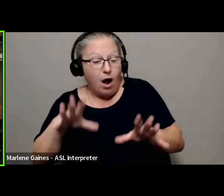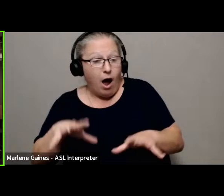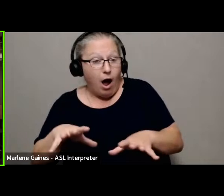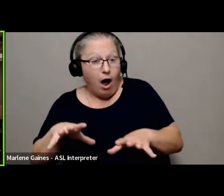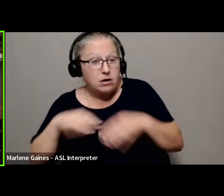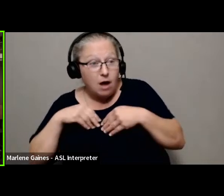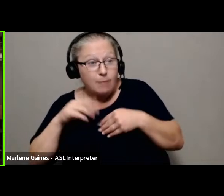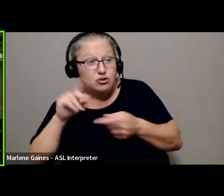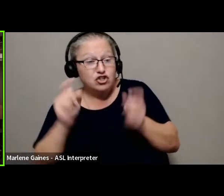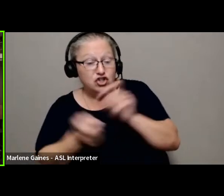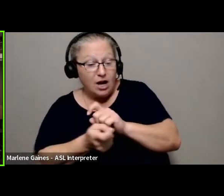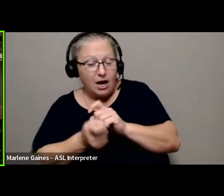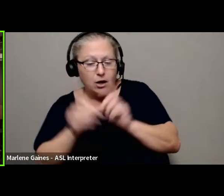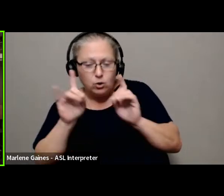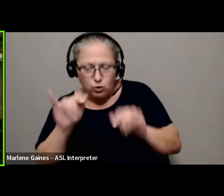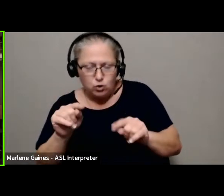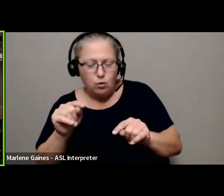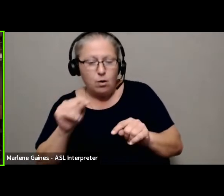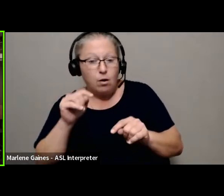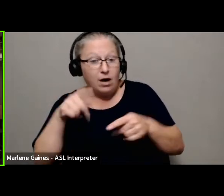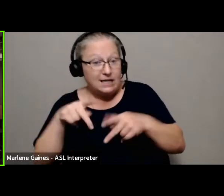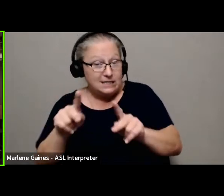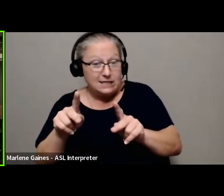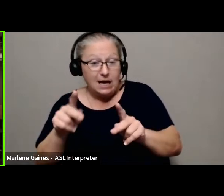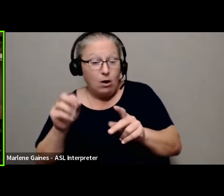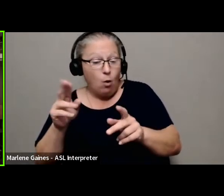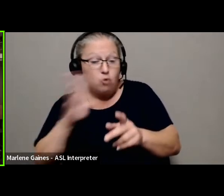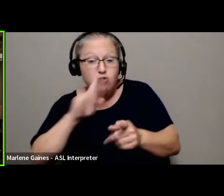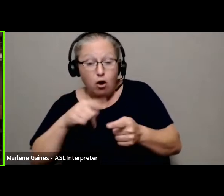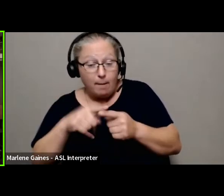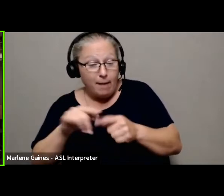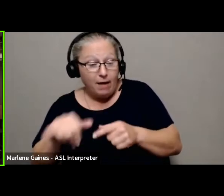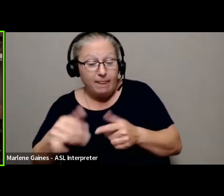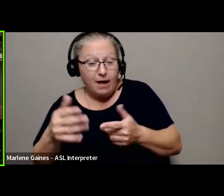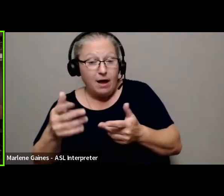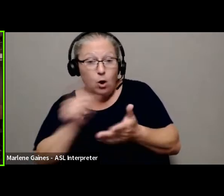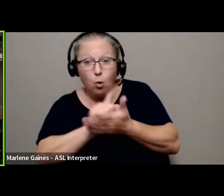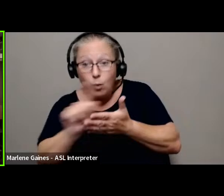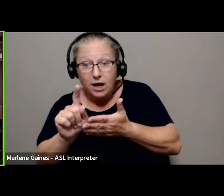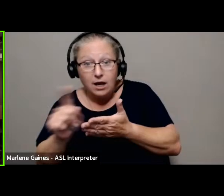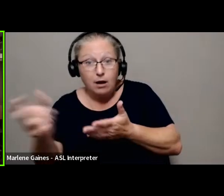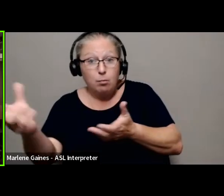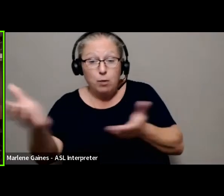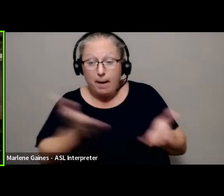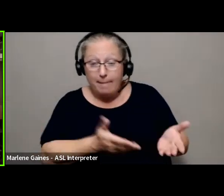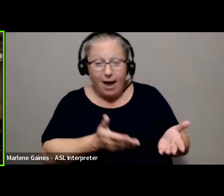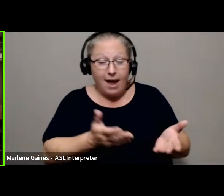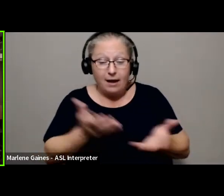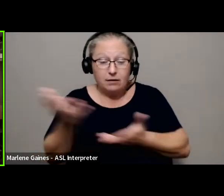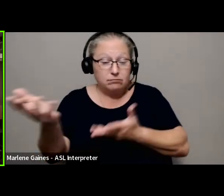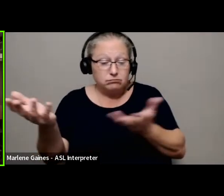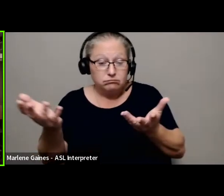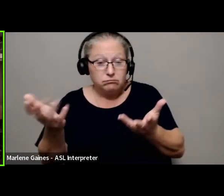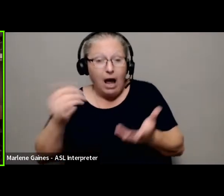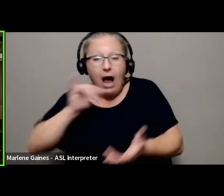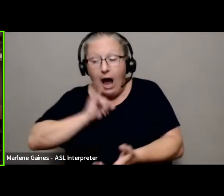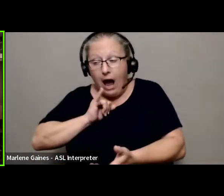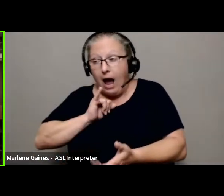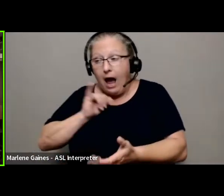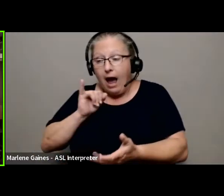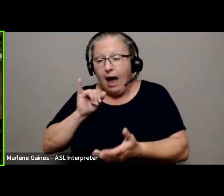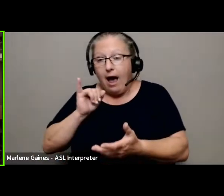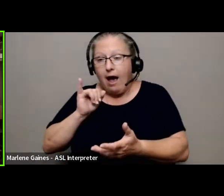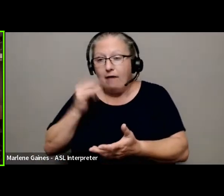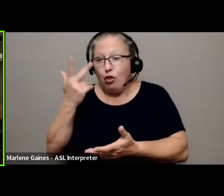changes or whatever, do it. If it needs to go into consent, or you're going to talk about it in a weekly and bring it back. That's whatever. Yeah, I mean, I've taken